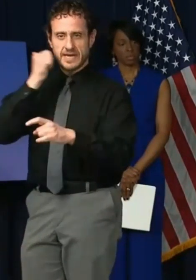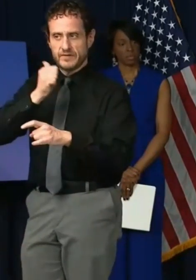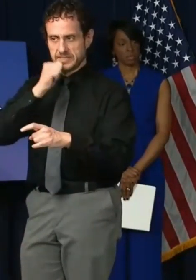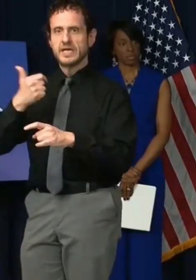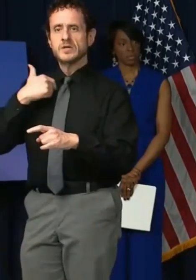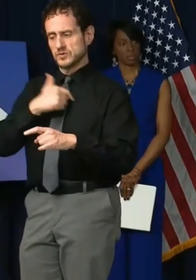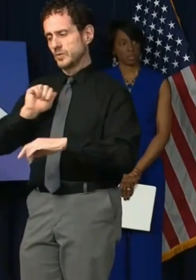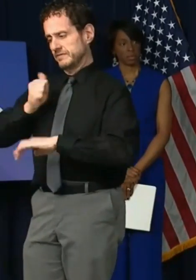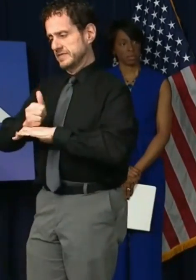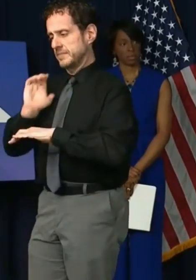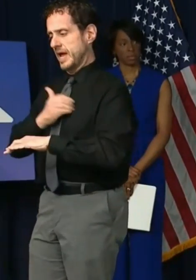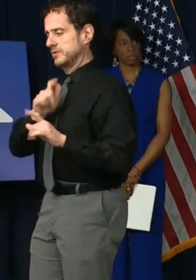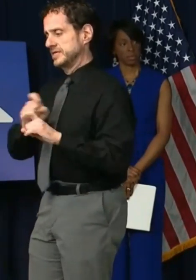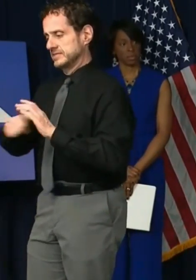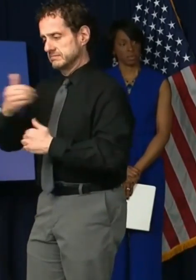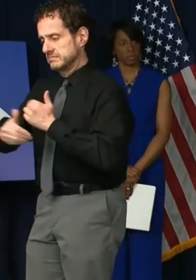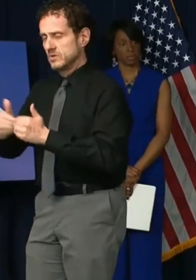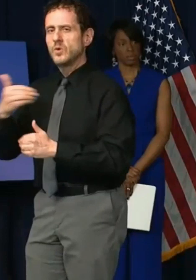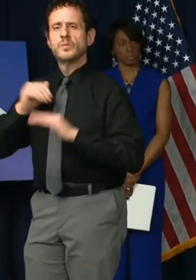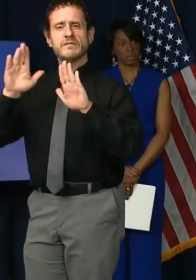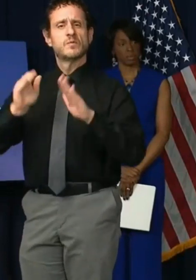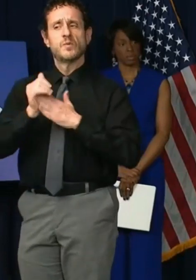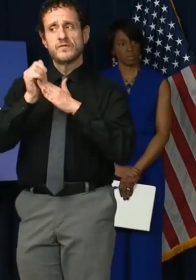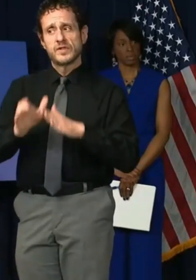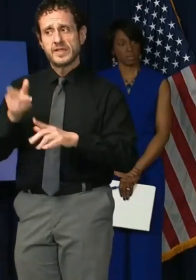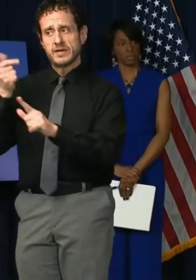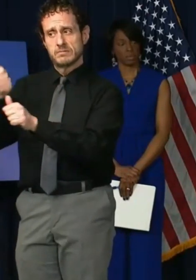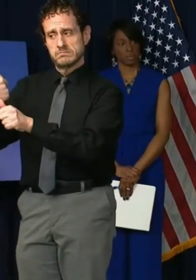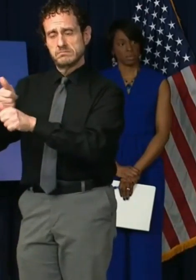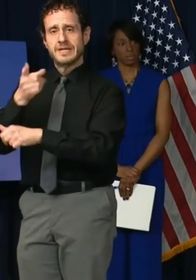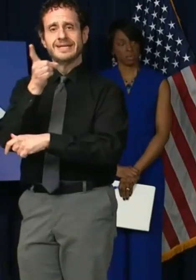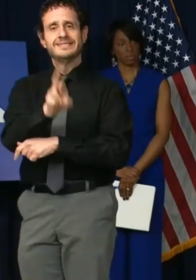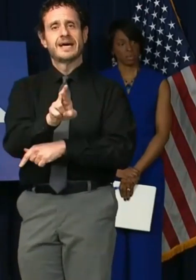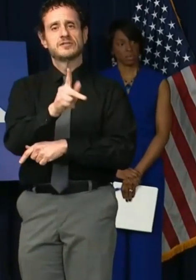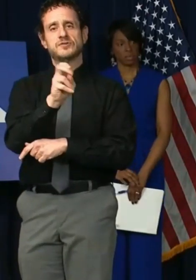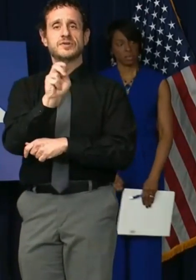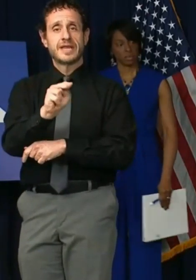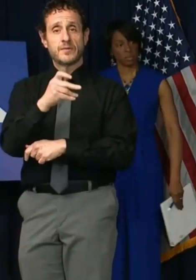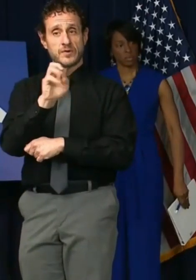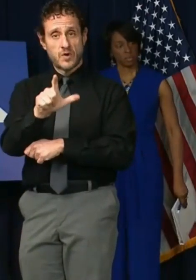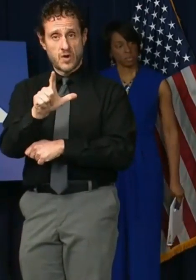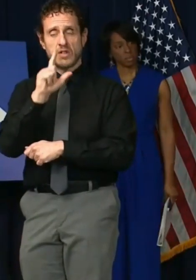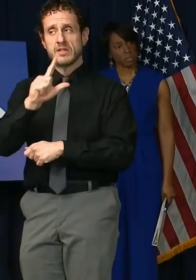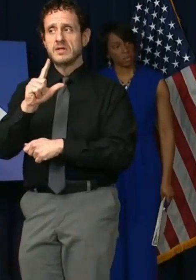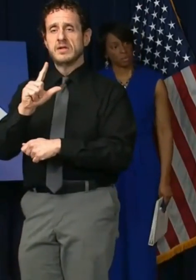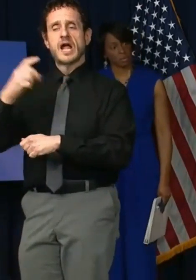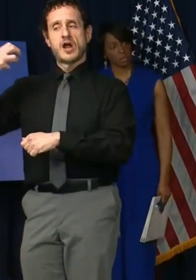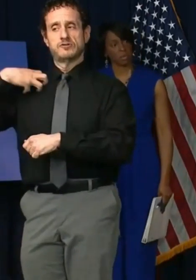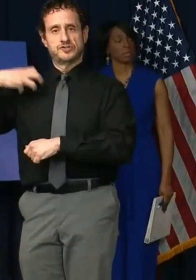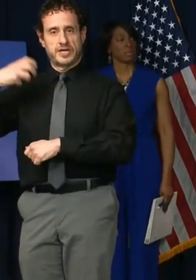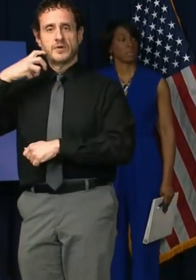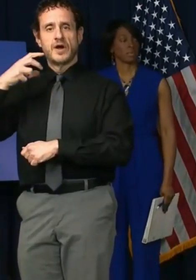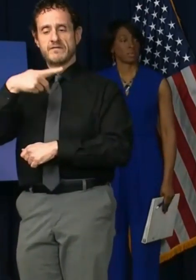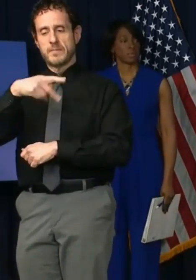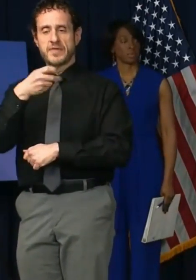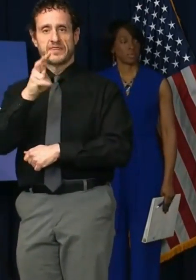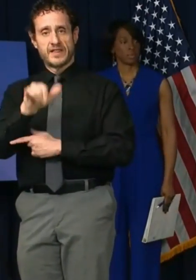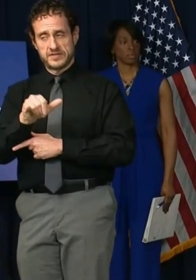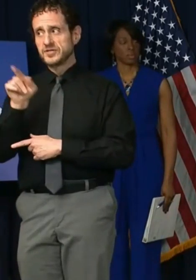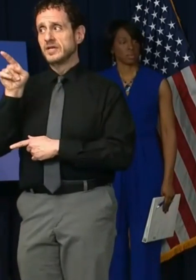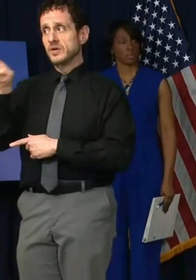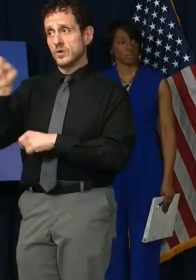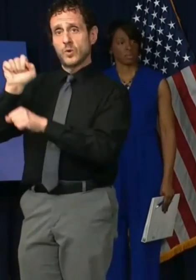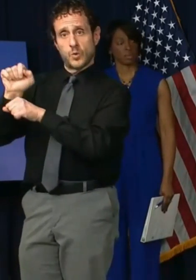have an extraordinary leader in Dr. Karen Call, who serves as our chair of pathology. Under Dr. Call's direction and with the work